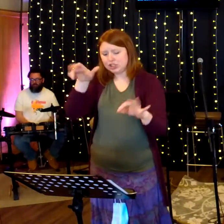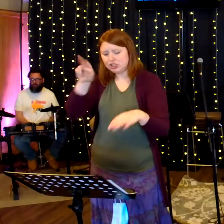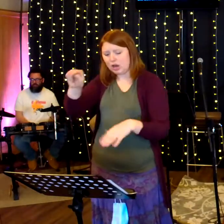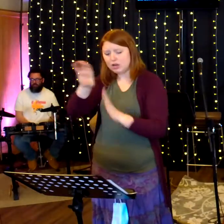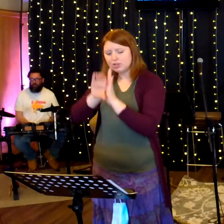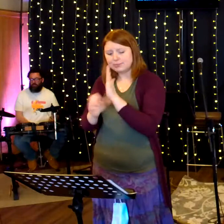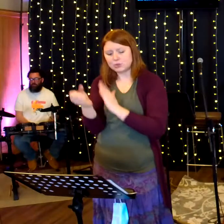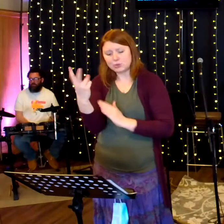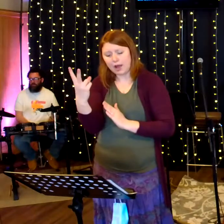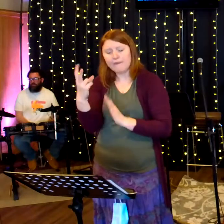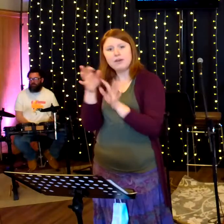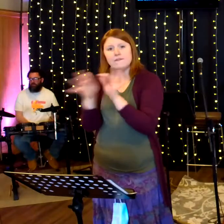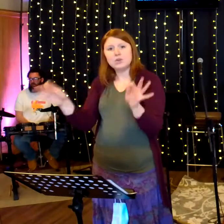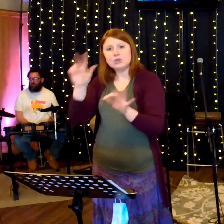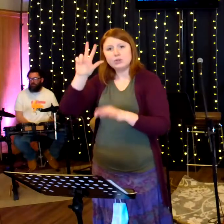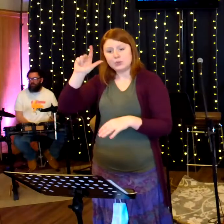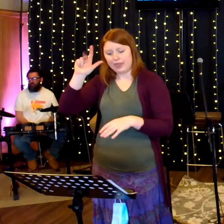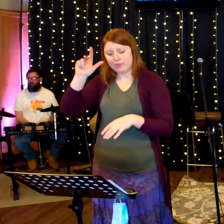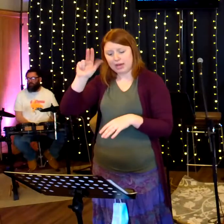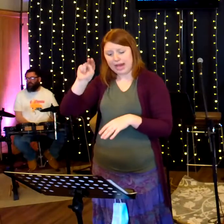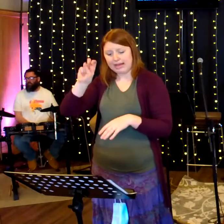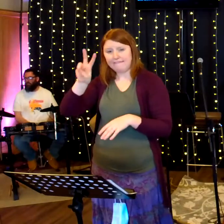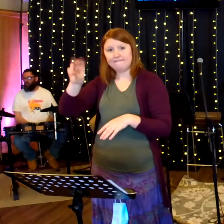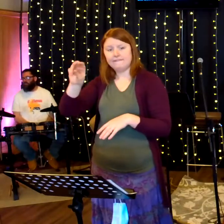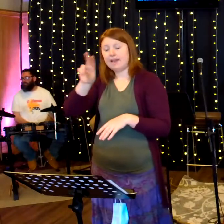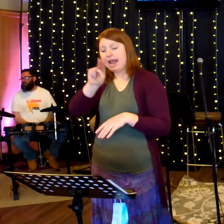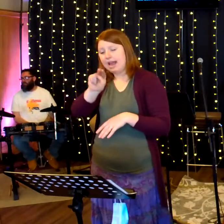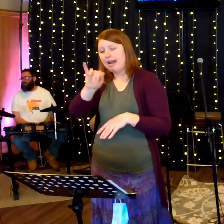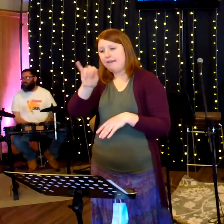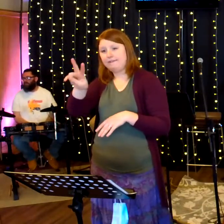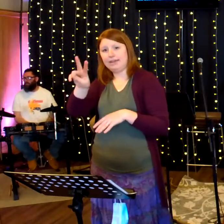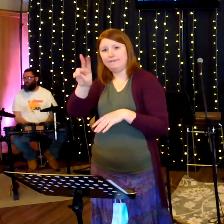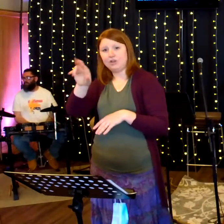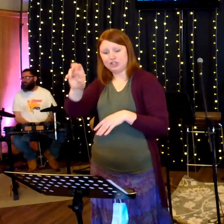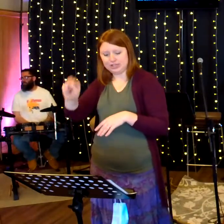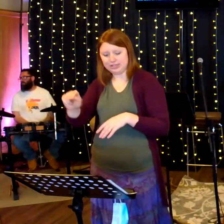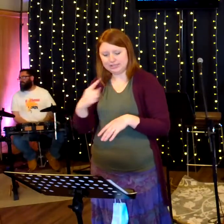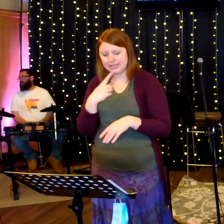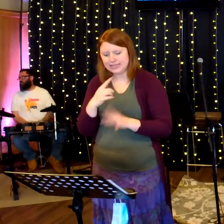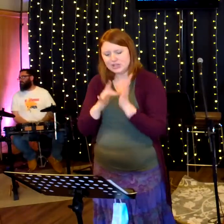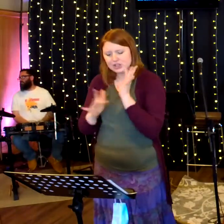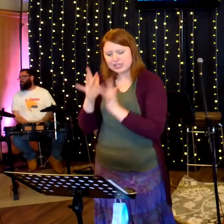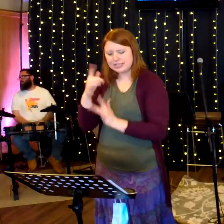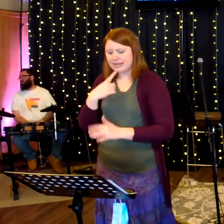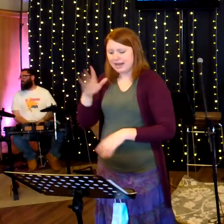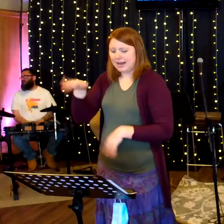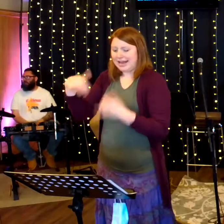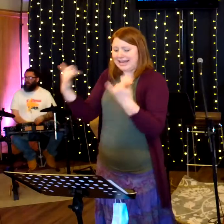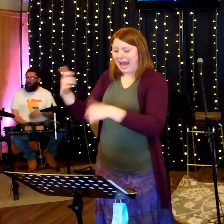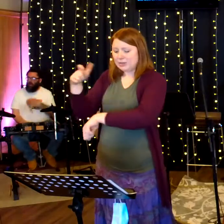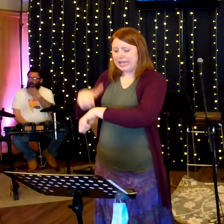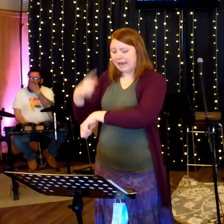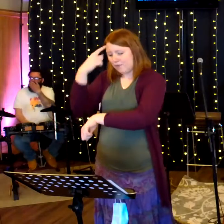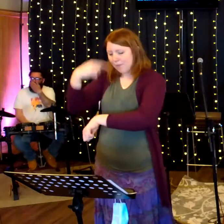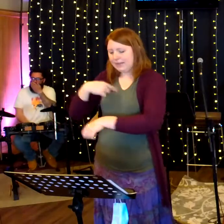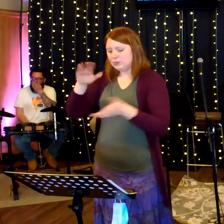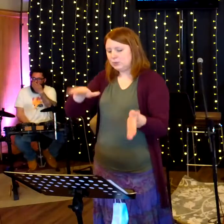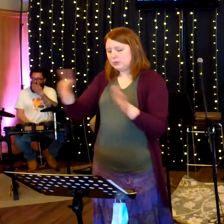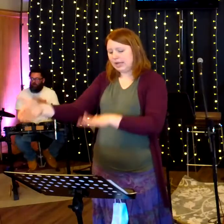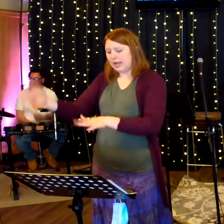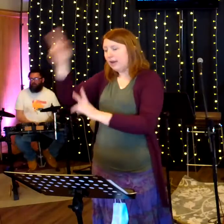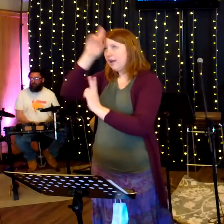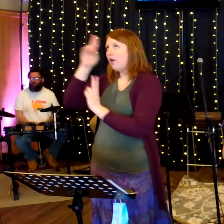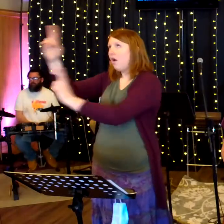verse 23, and I'm going to read you the NIV version first. It says, Jesus replied, "The hour has come for the Son of Man